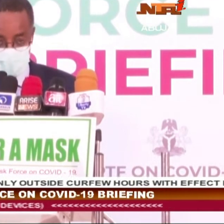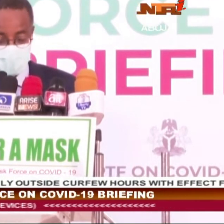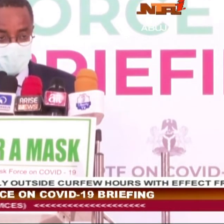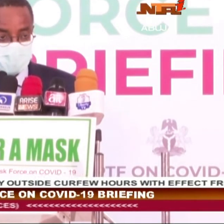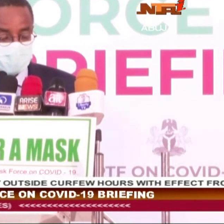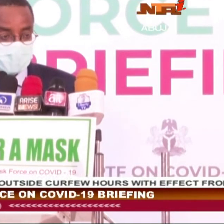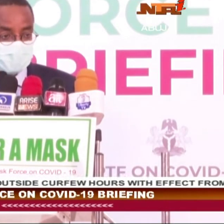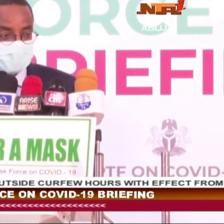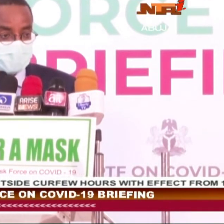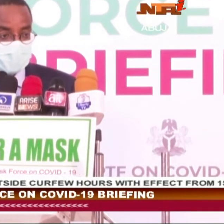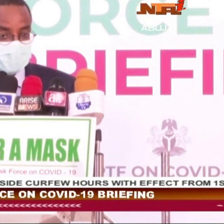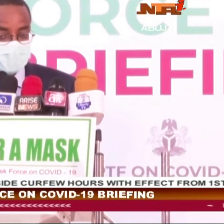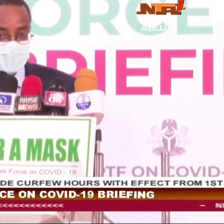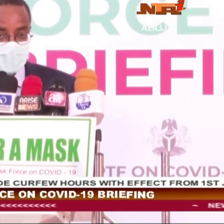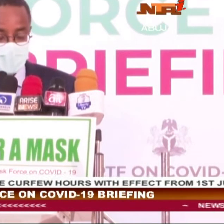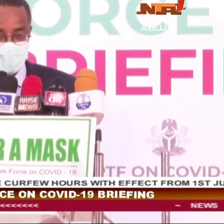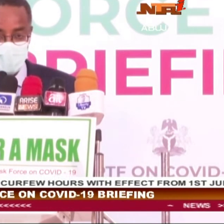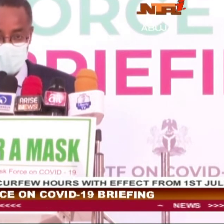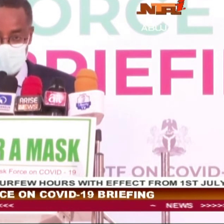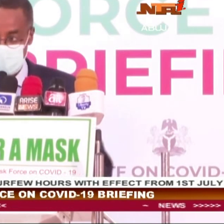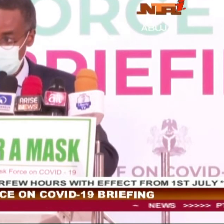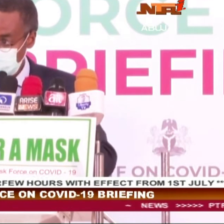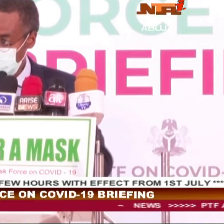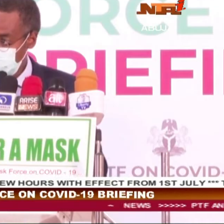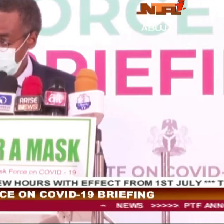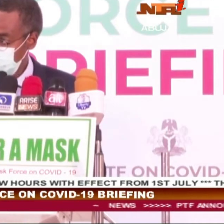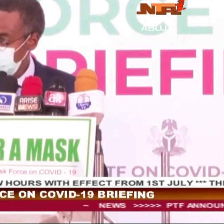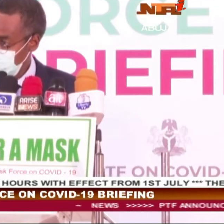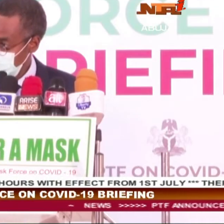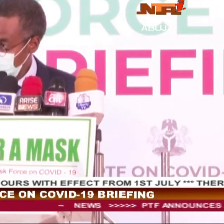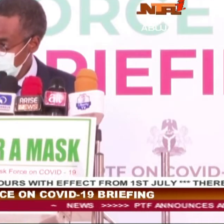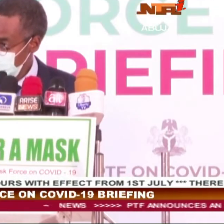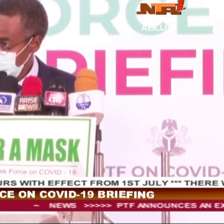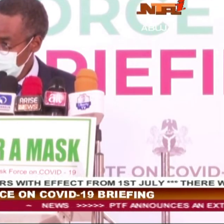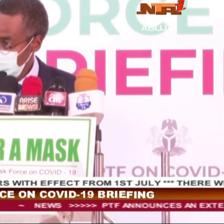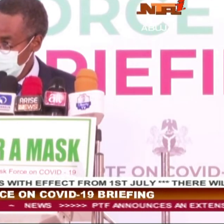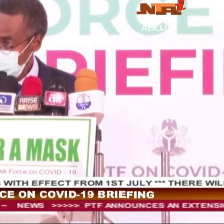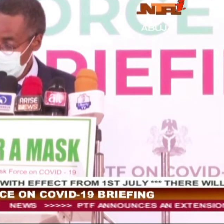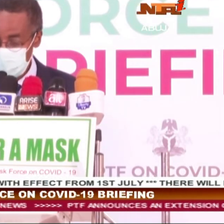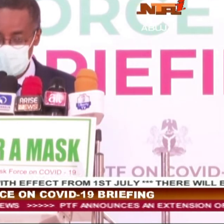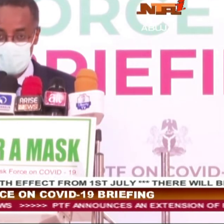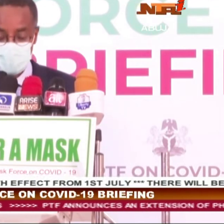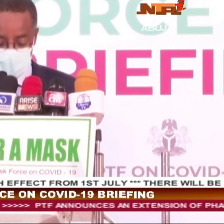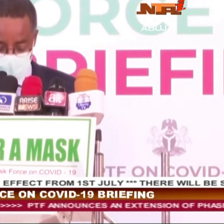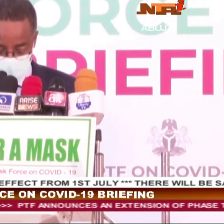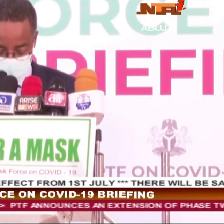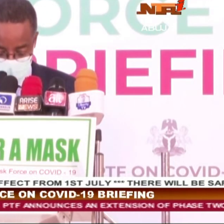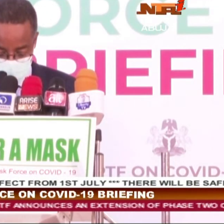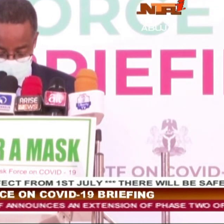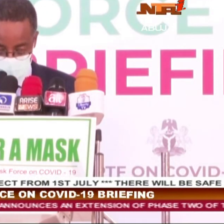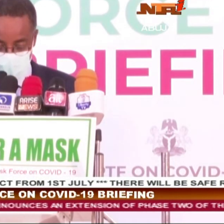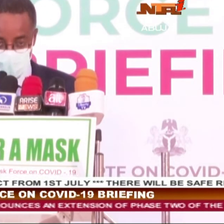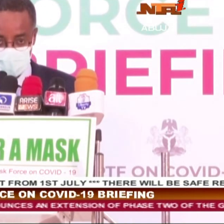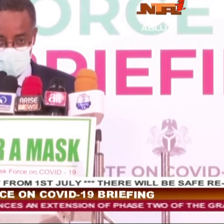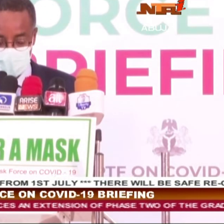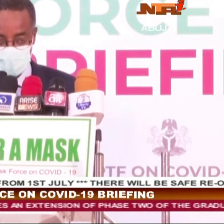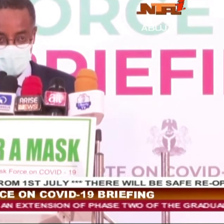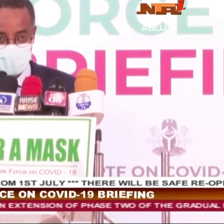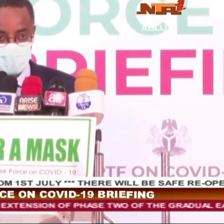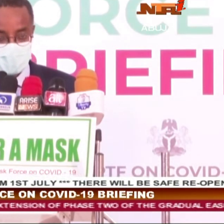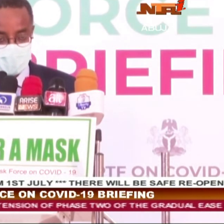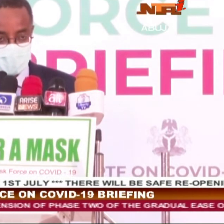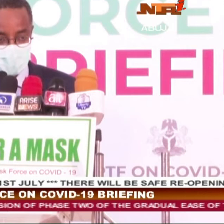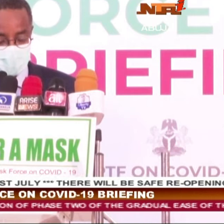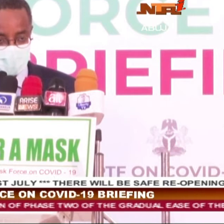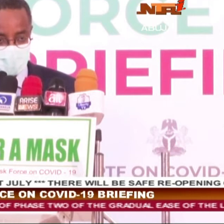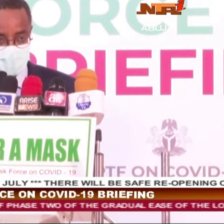with their location or geographic location and the fact that they do not have defined borders. We will be sending out clarification as soon as